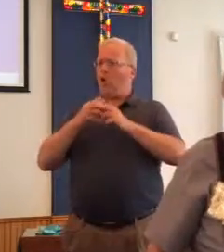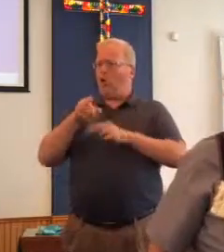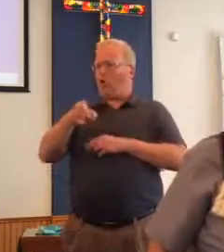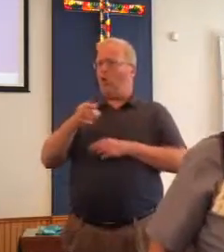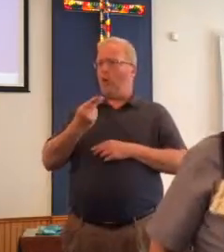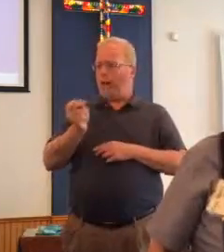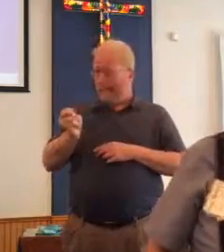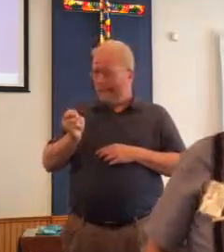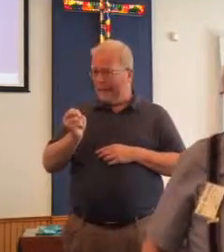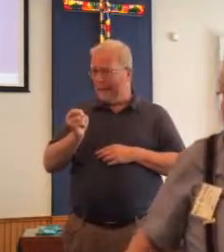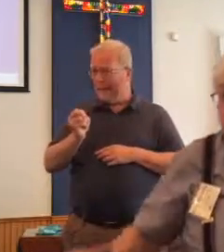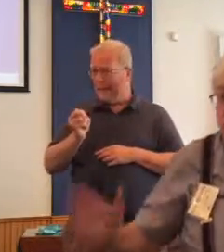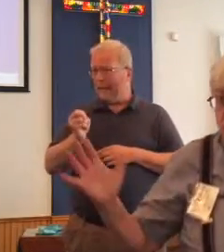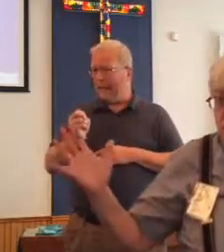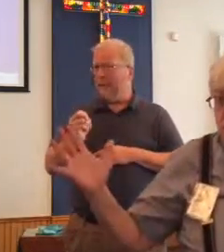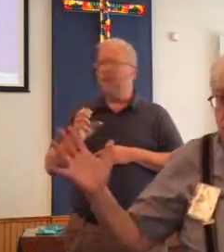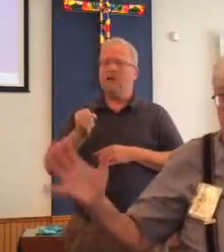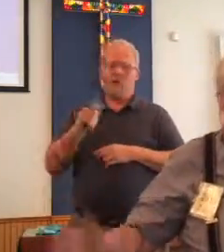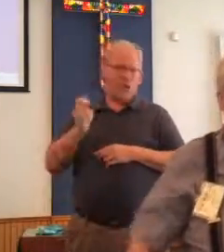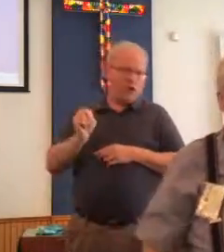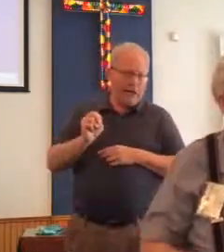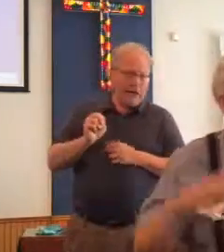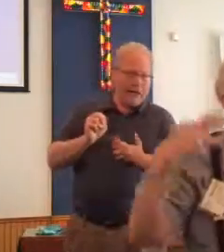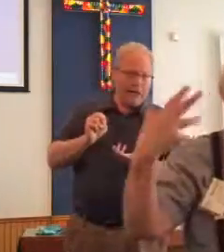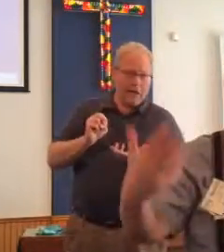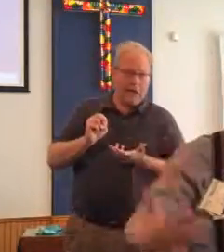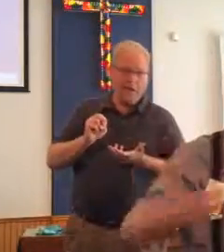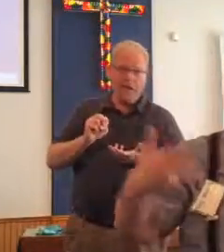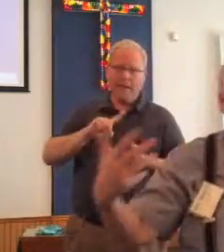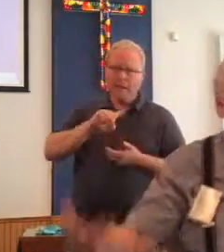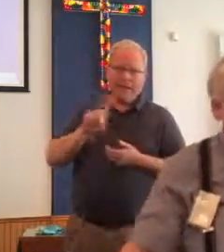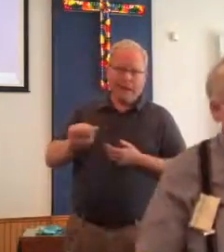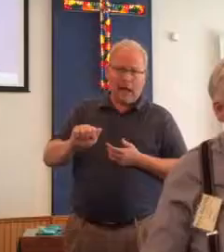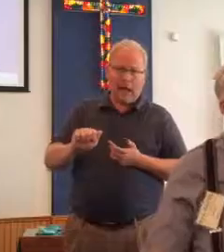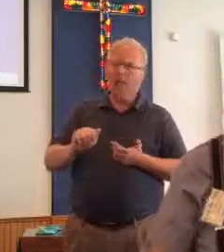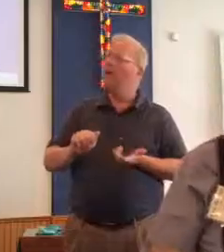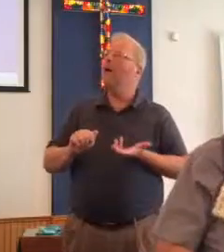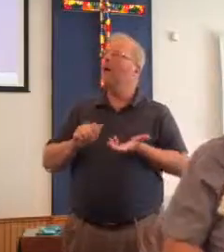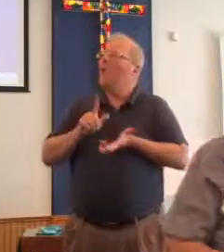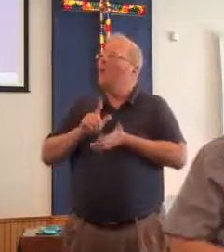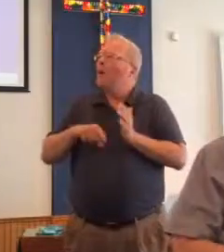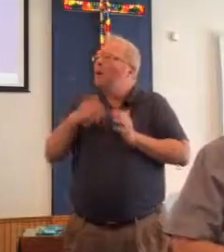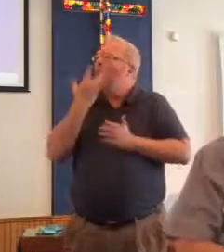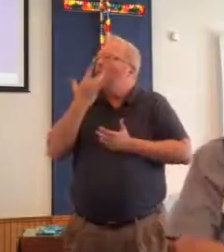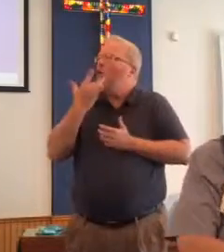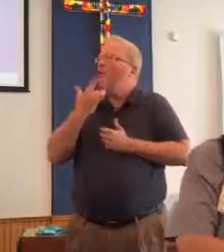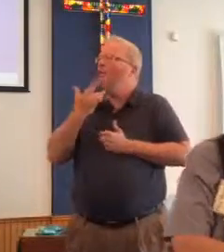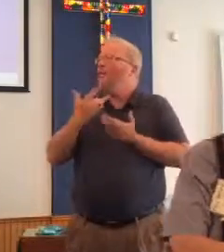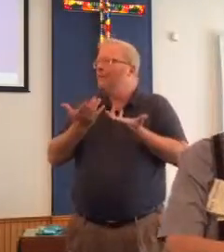He, she, za, sie. All kinds of different pronouns that people prefer.